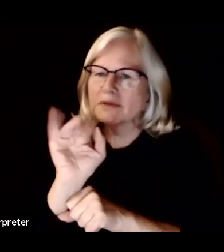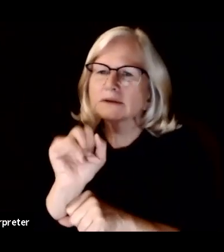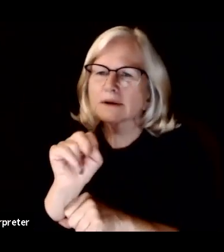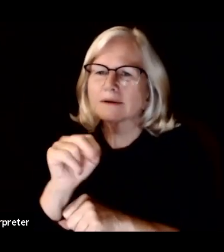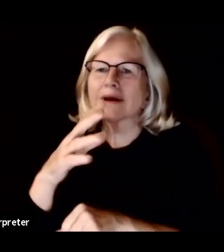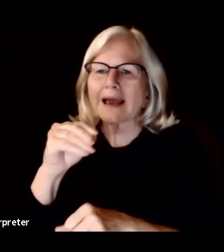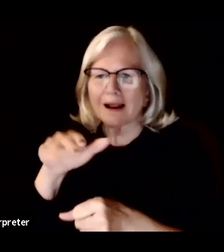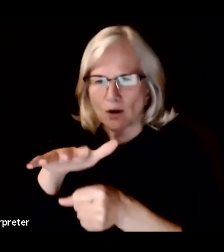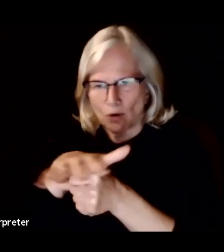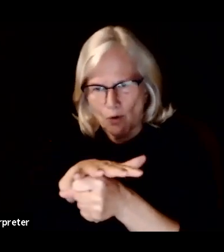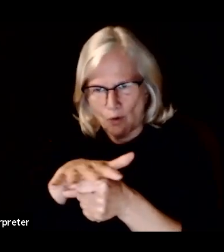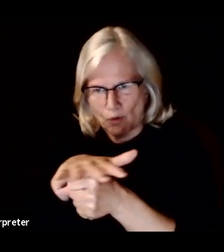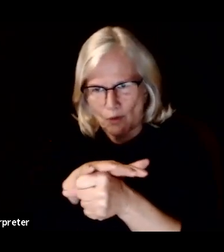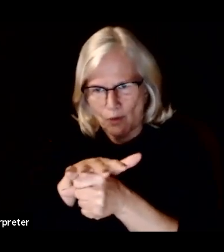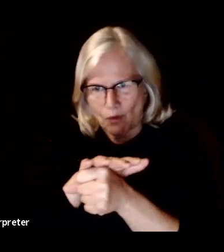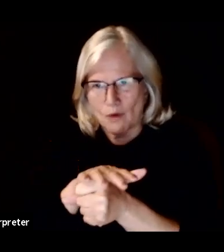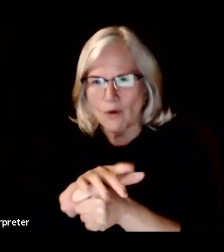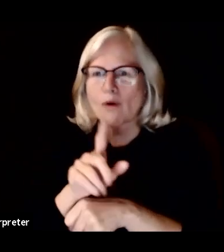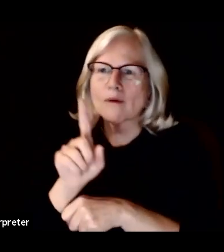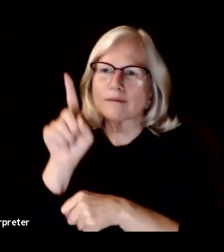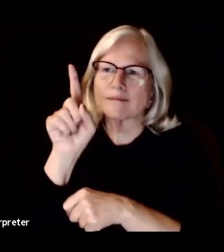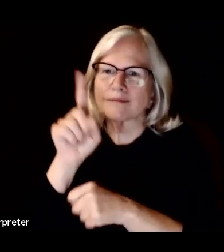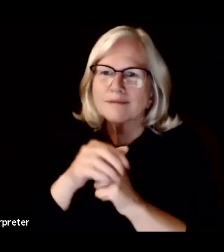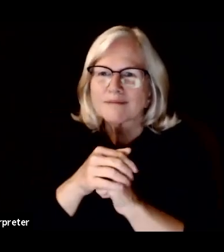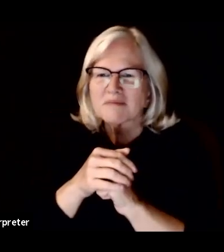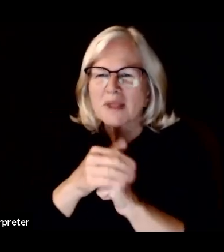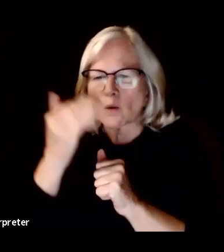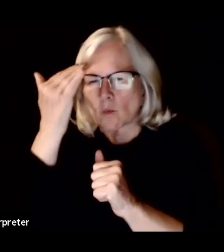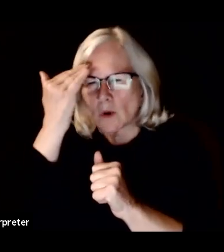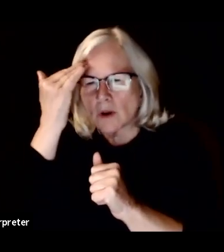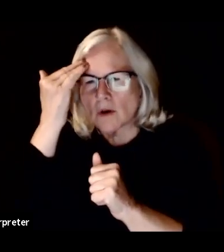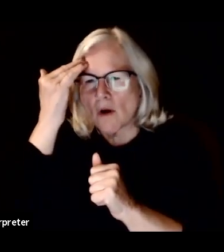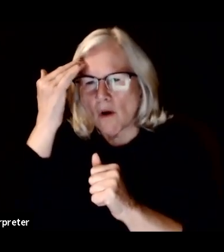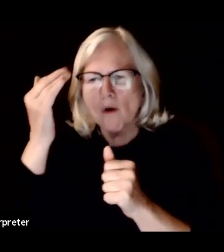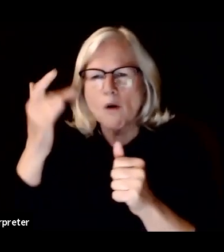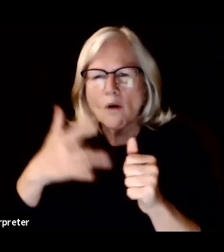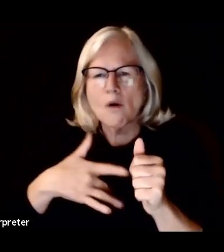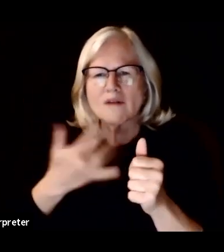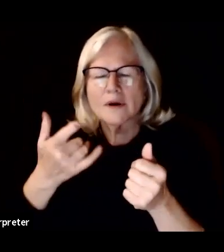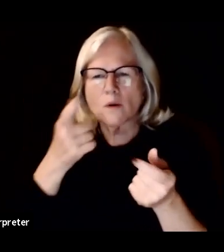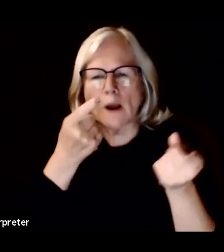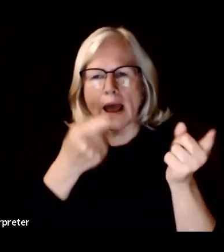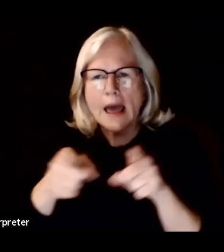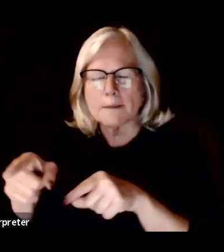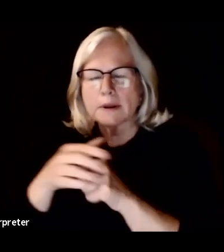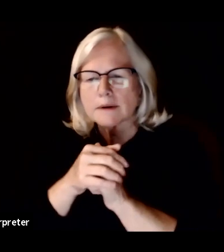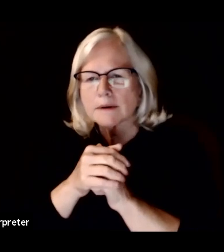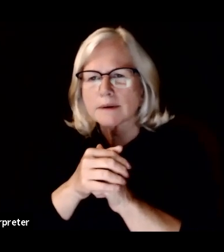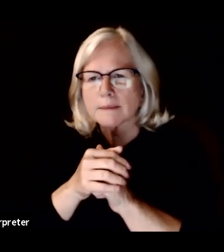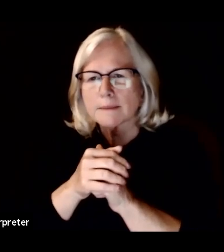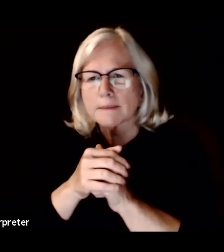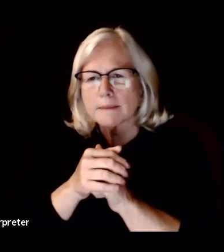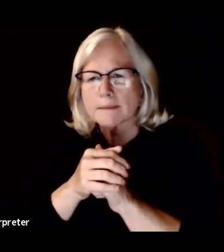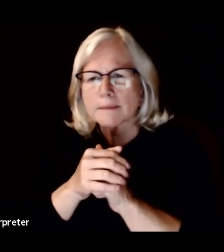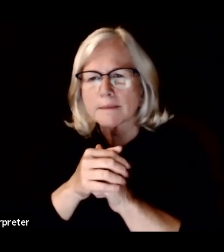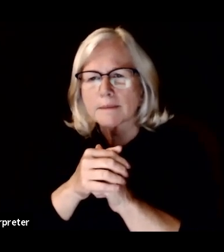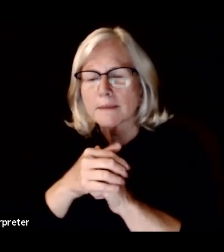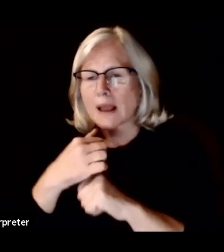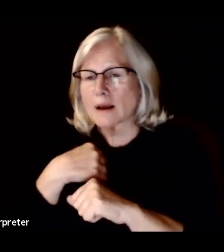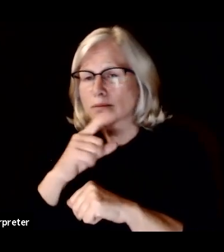are well aware of the event, and will be, I'm sure, and maybe